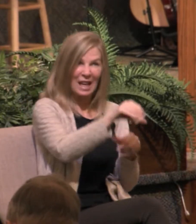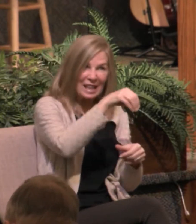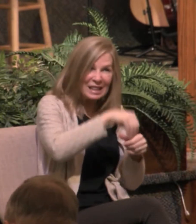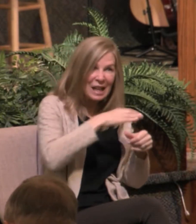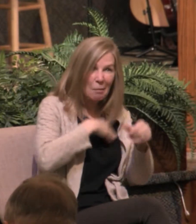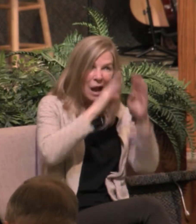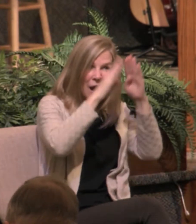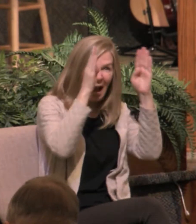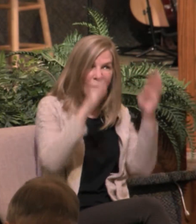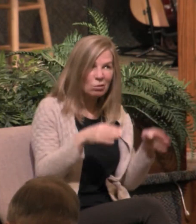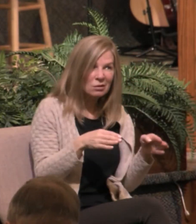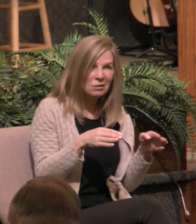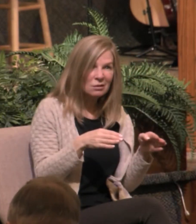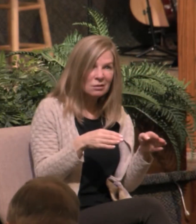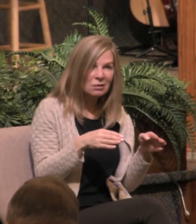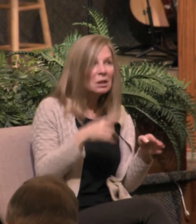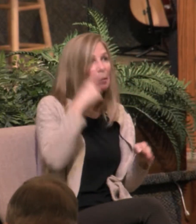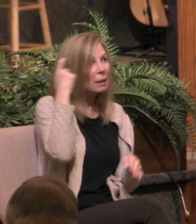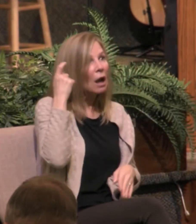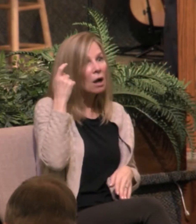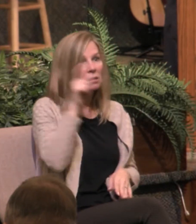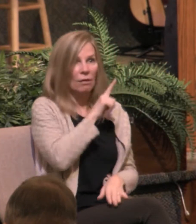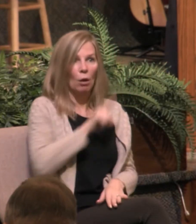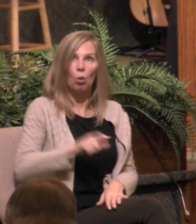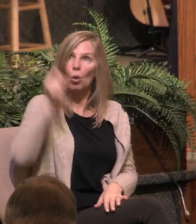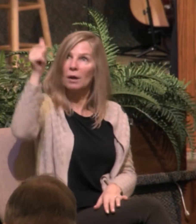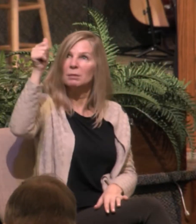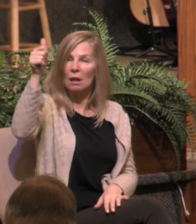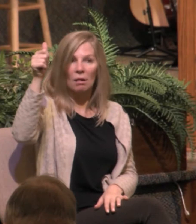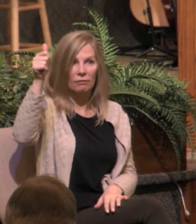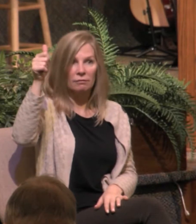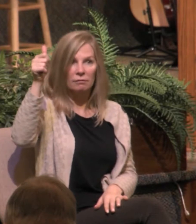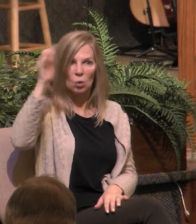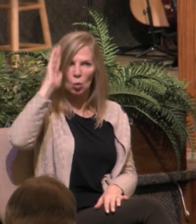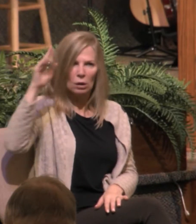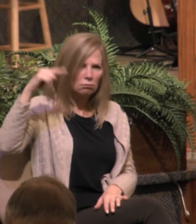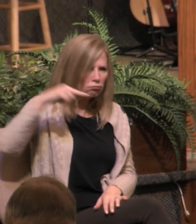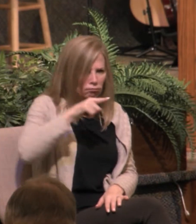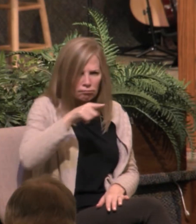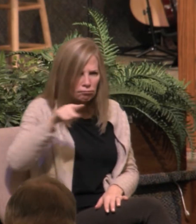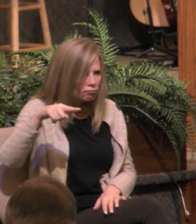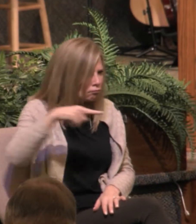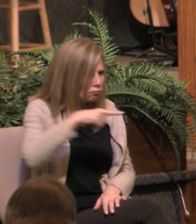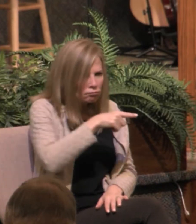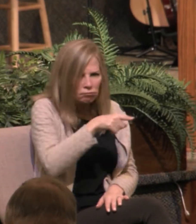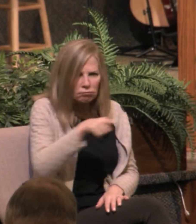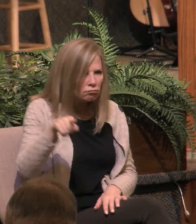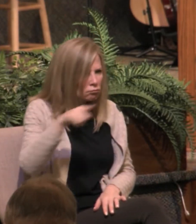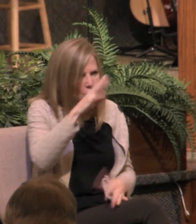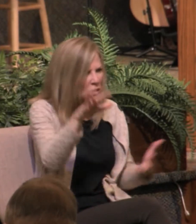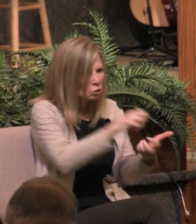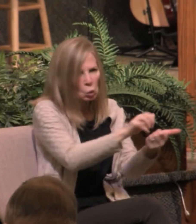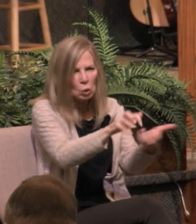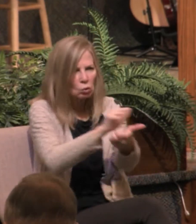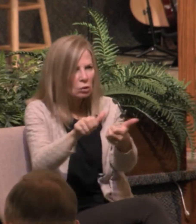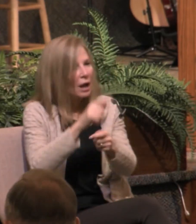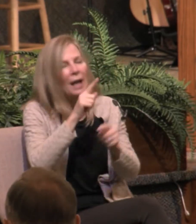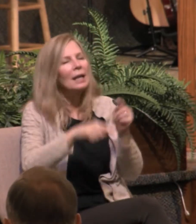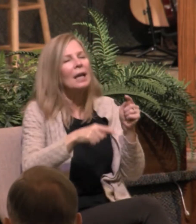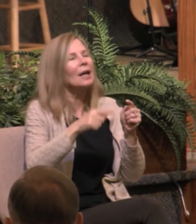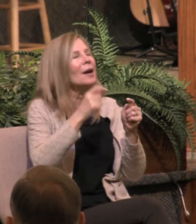an angel of death, really the Lord himself, is going to come through and destroy. I can't even comprehend what I'd be thinking.